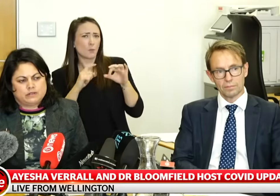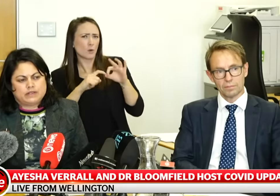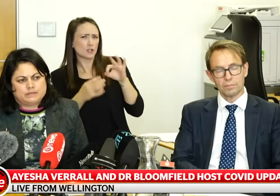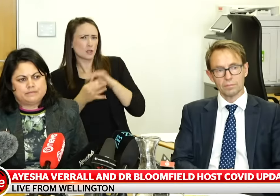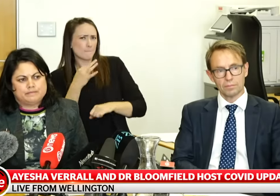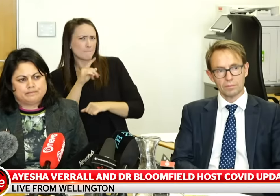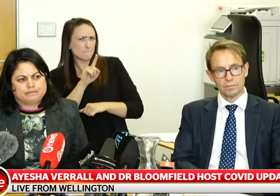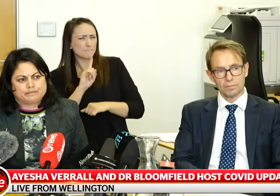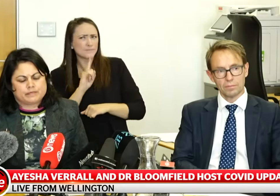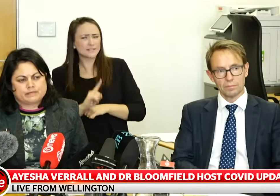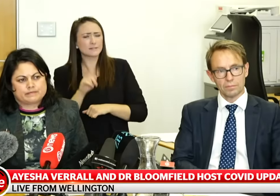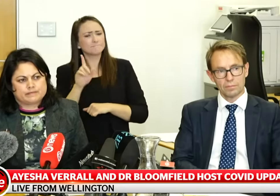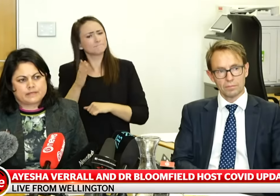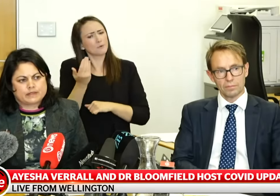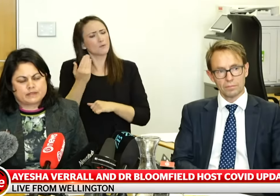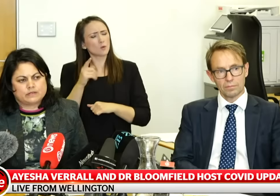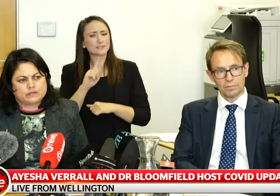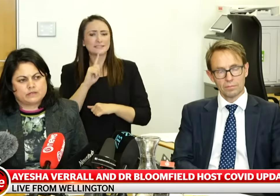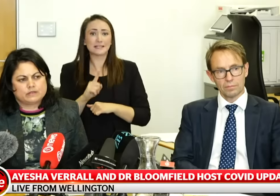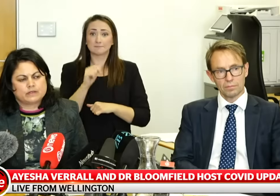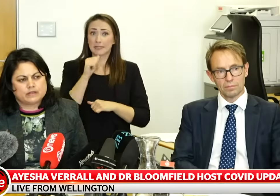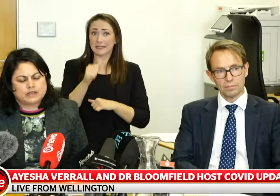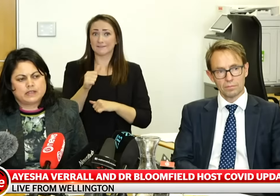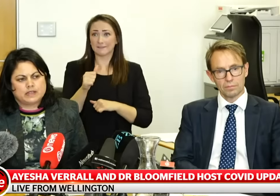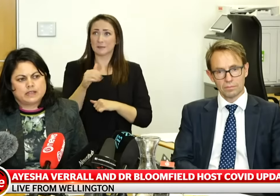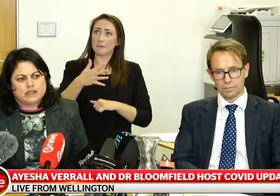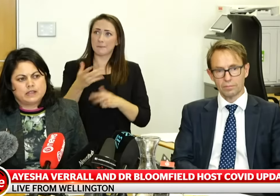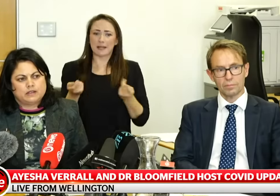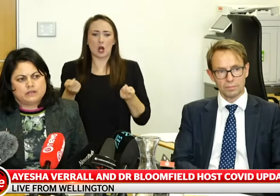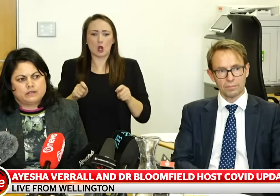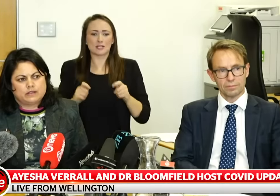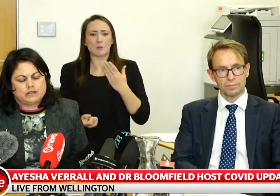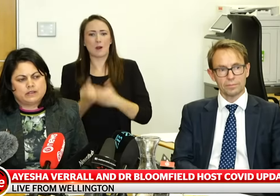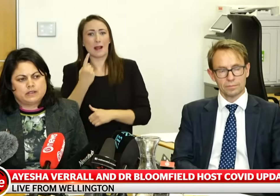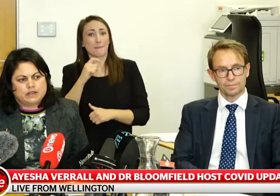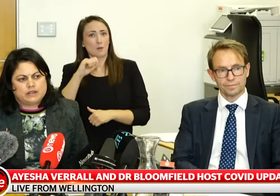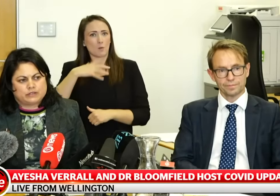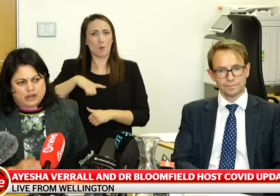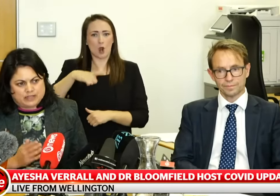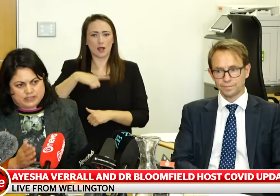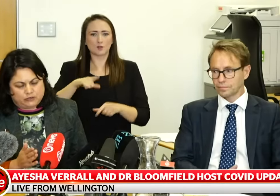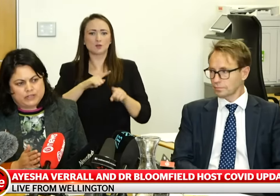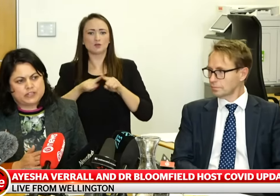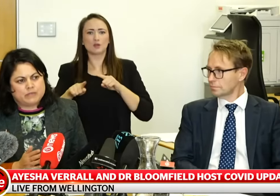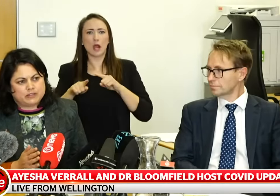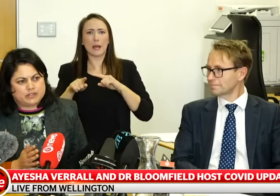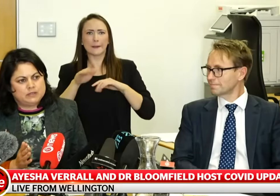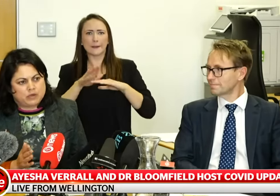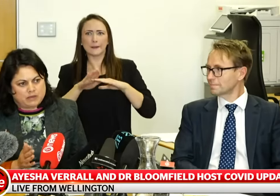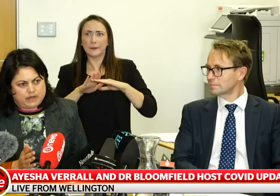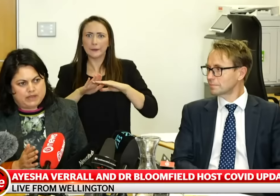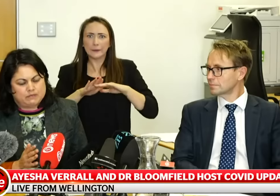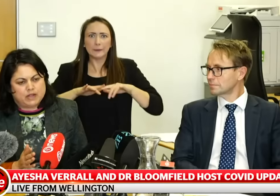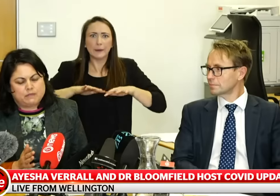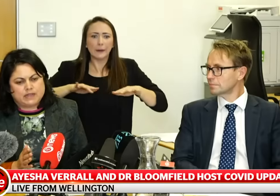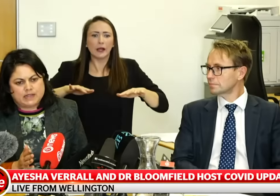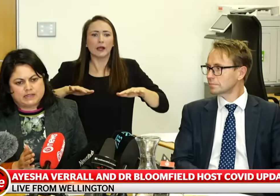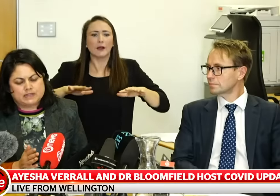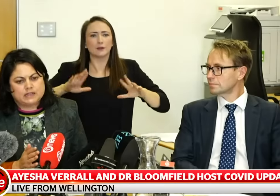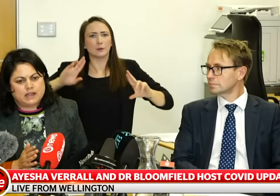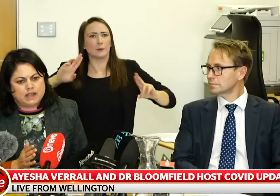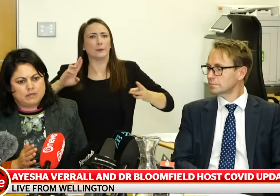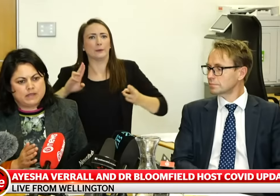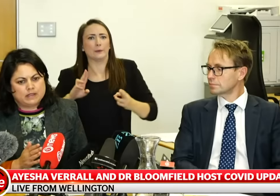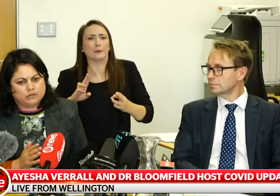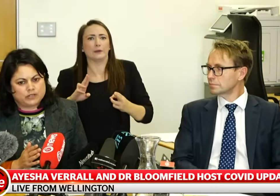the curve. So can you give a scenario in which that would occur? Sorry, I said stringent measures might be